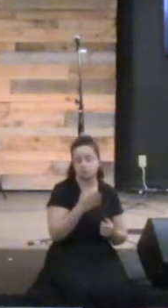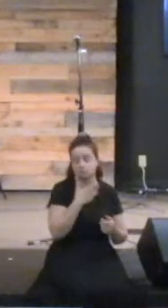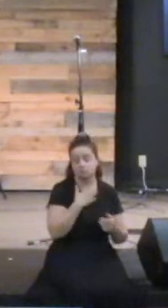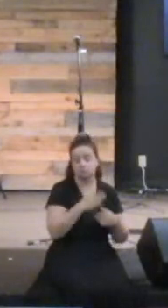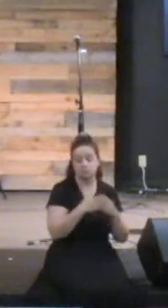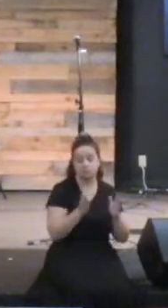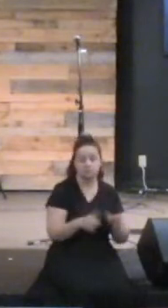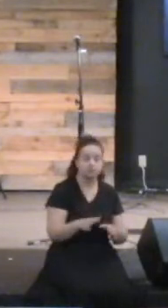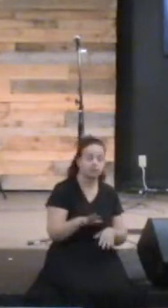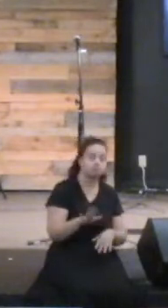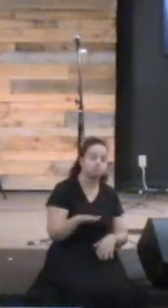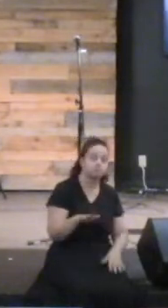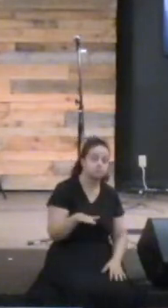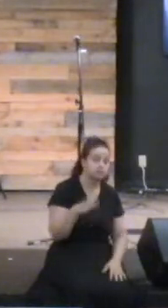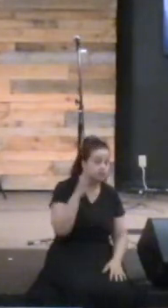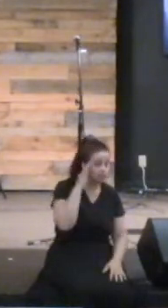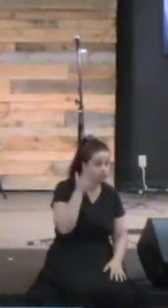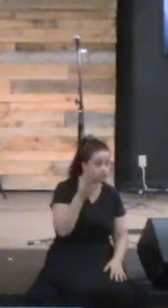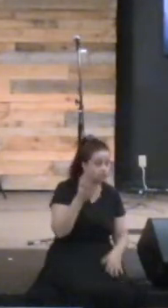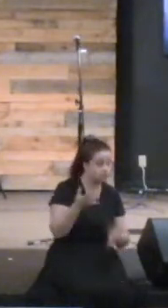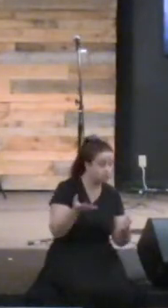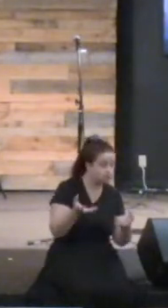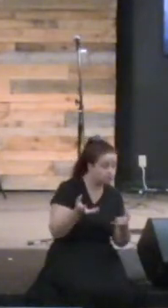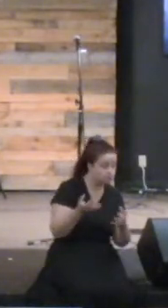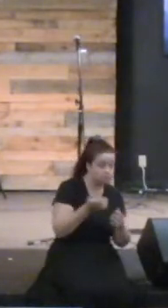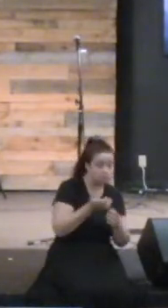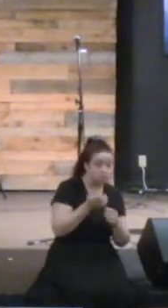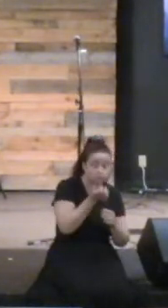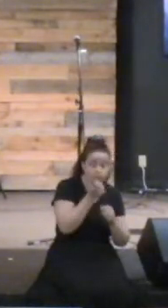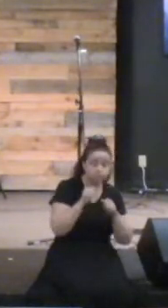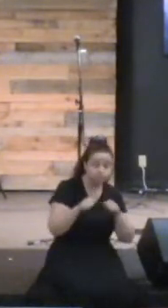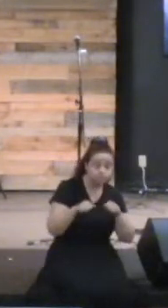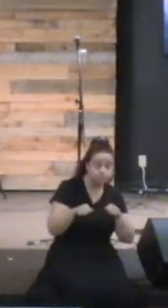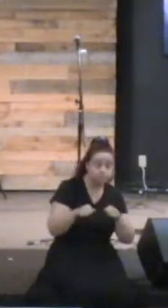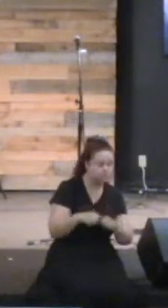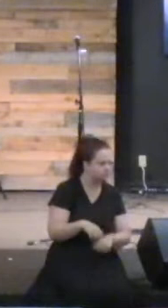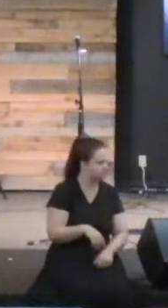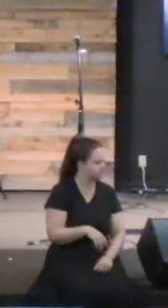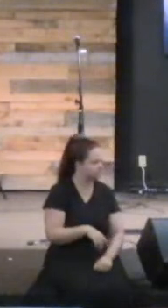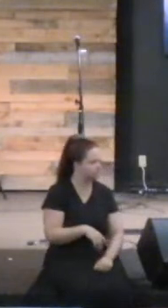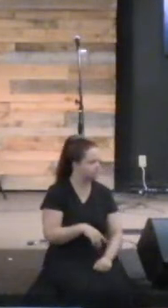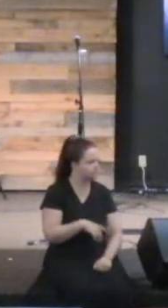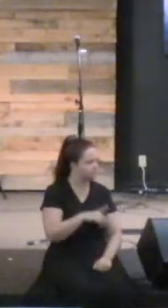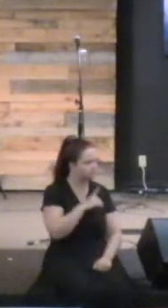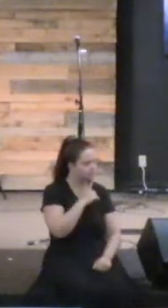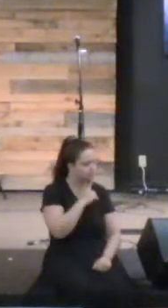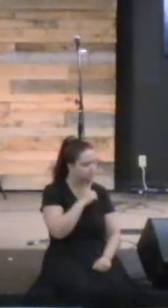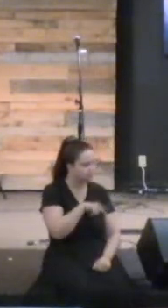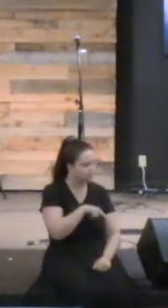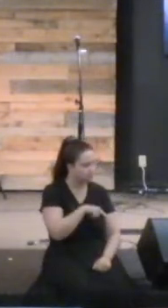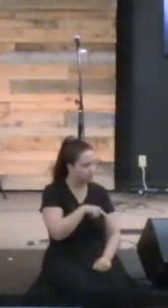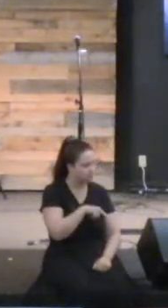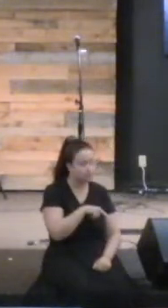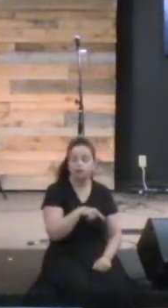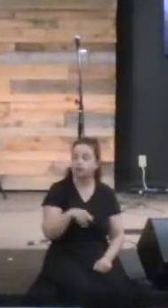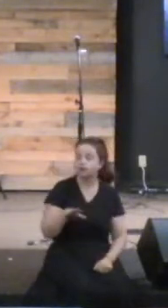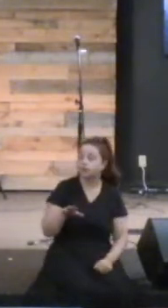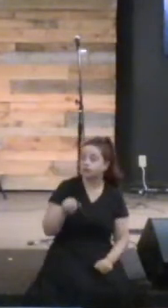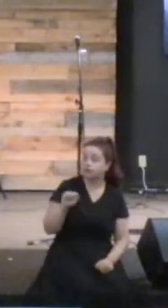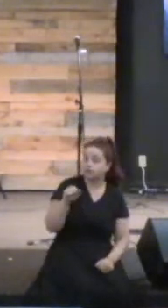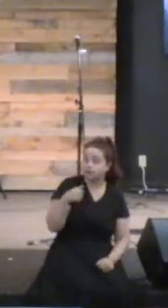know do you want it I'm like ah sure yeah I'm moving so you can have